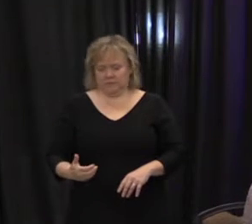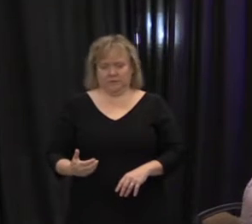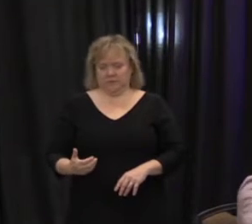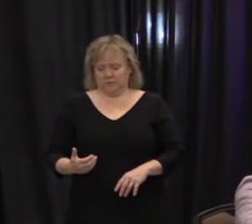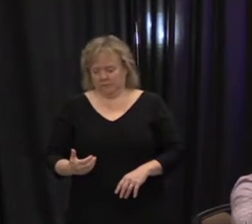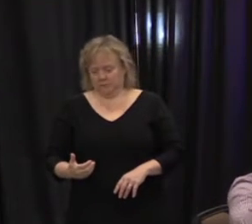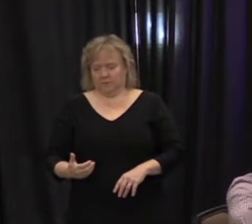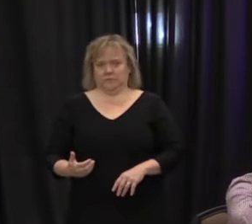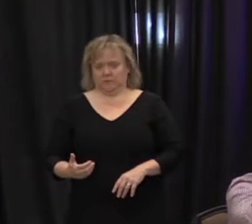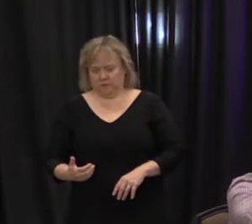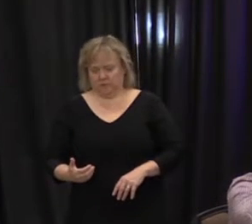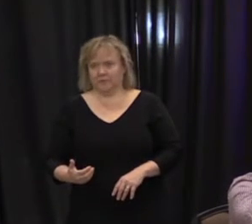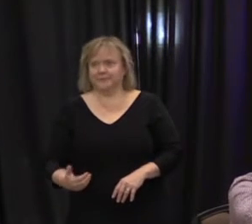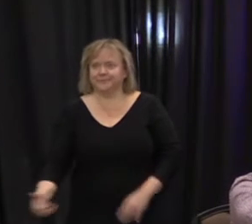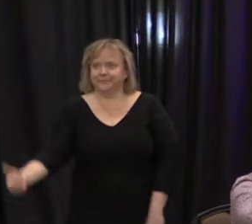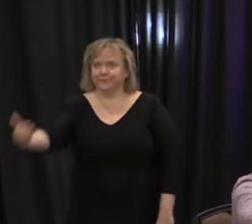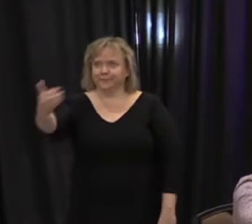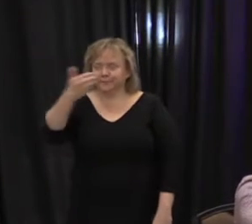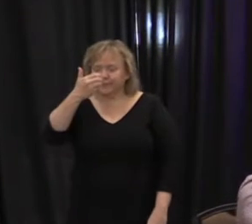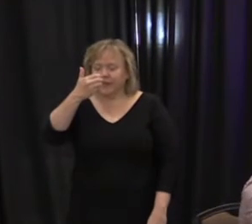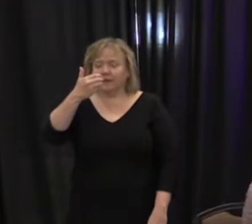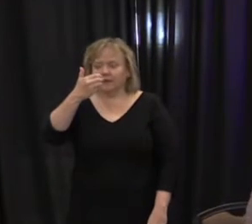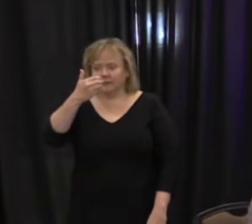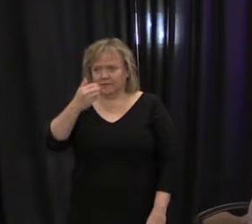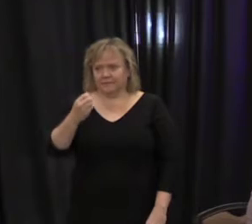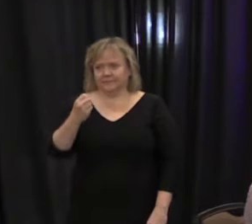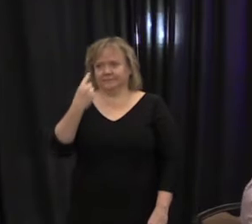face and tell you where you are on the time.